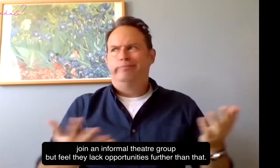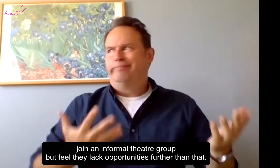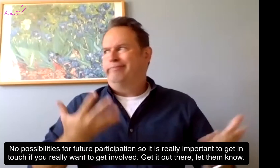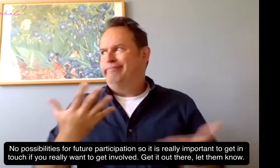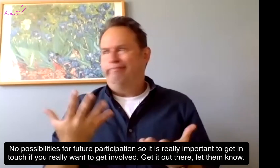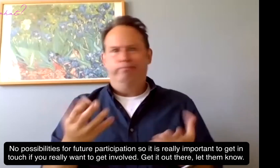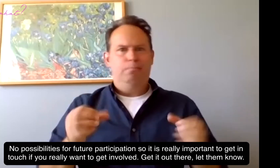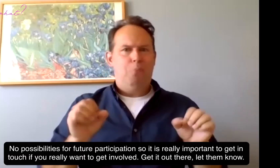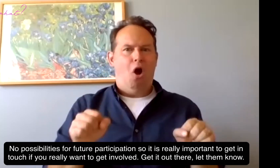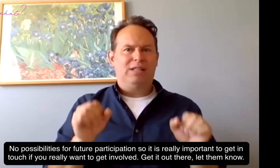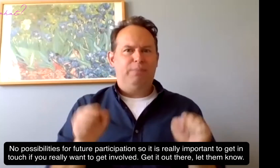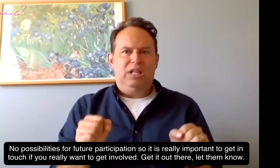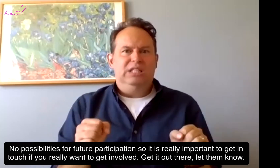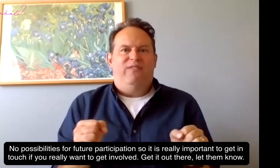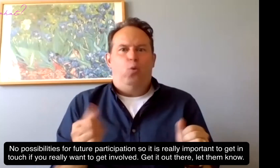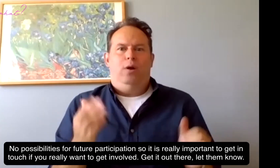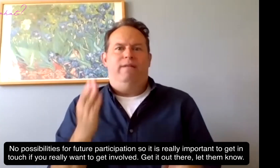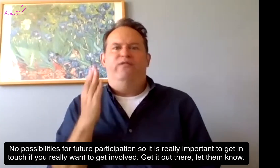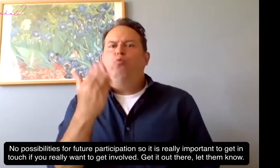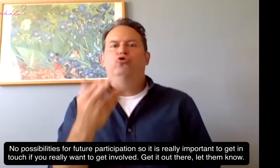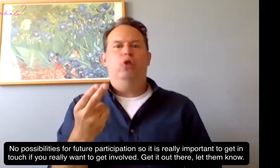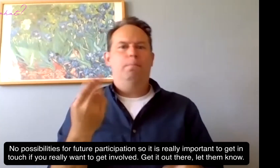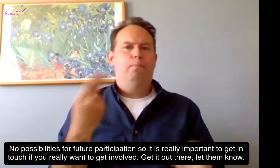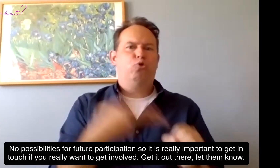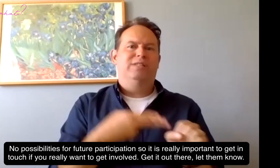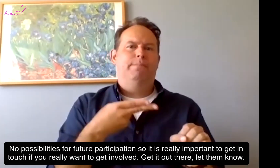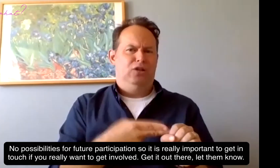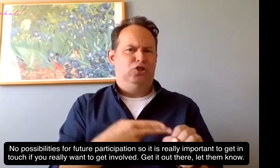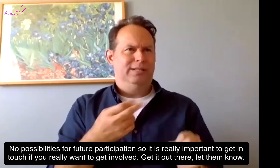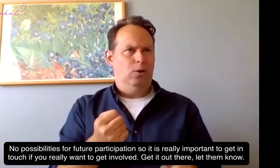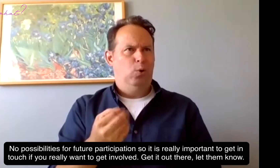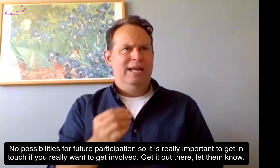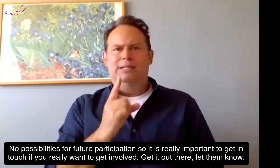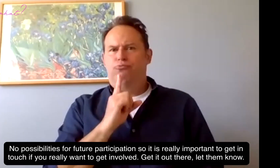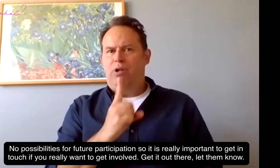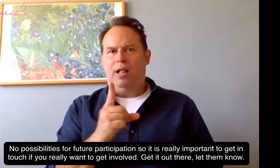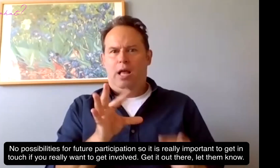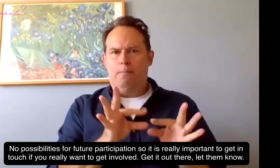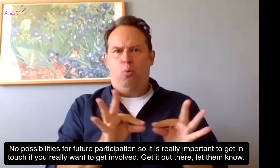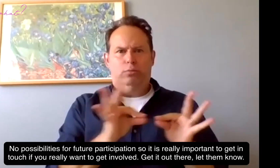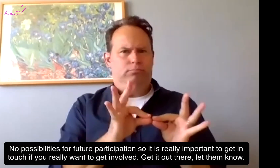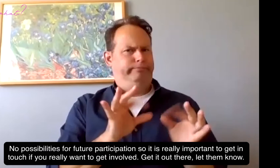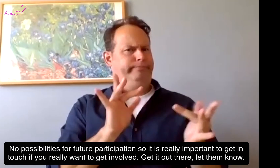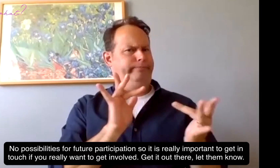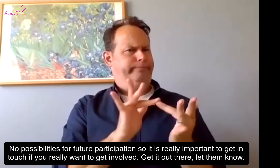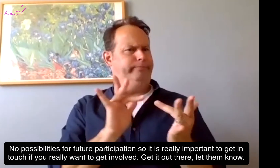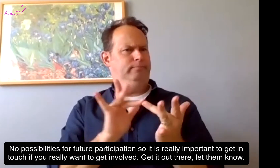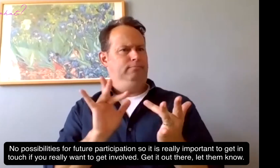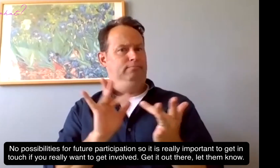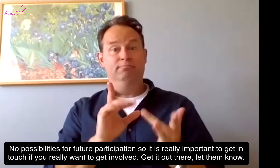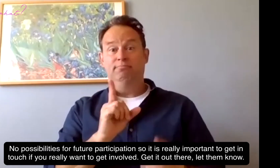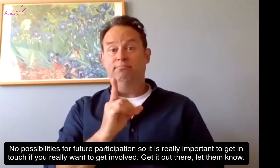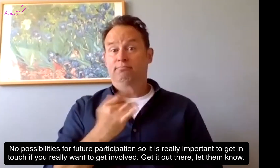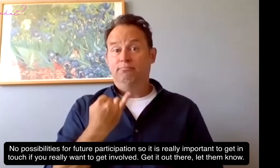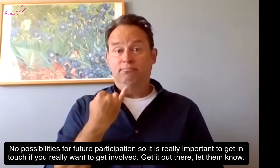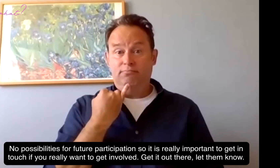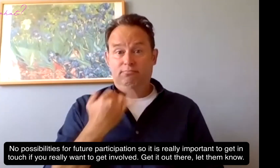No possibilities for future participation. So it's really important to get in touch if you really want to get